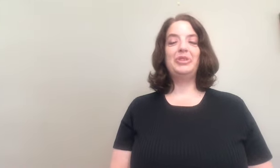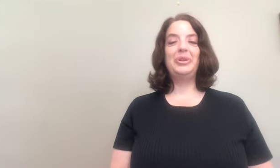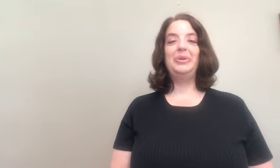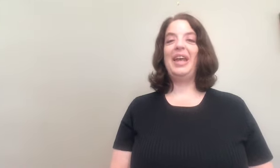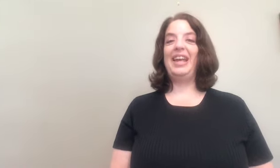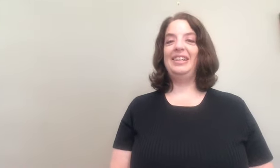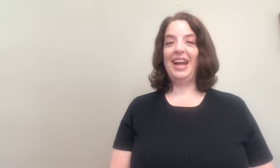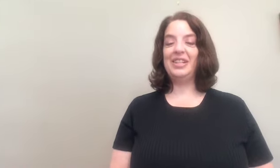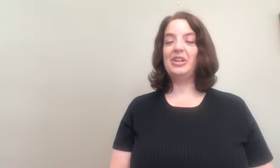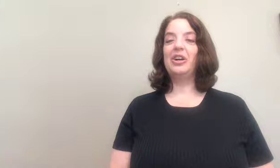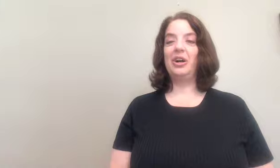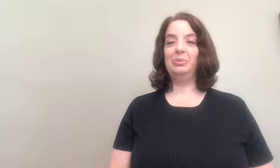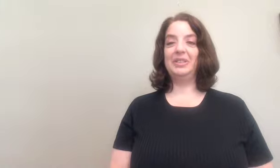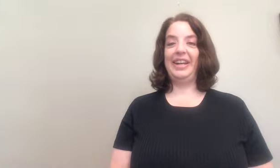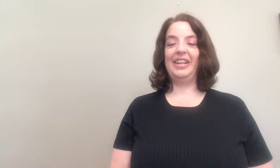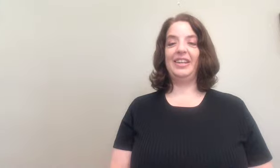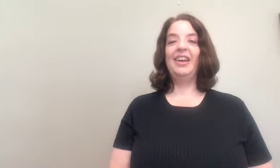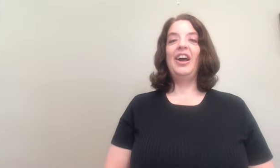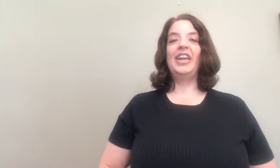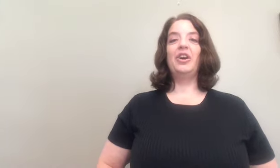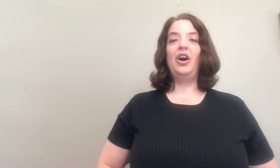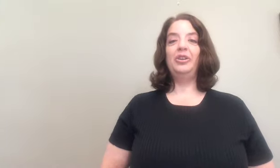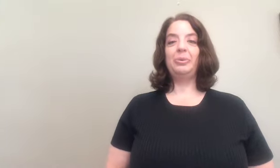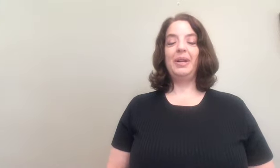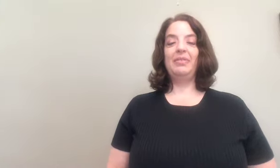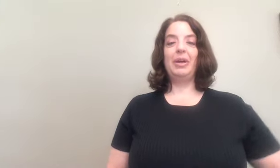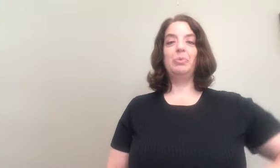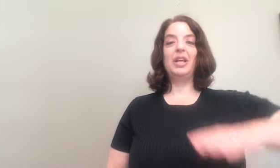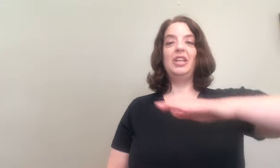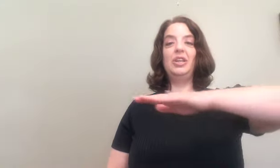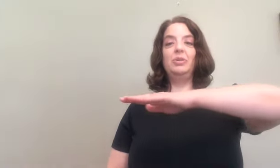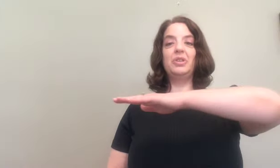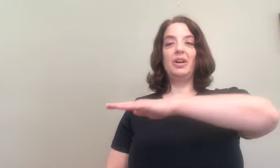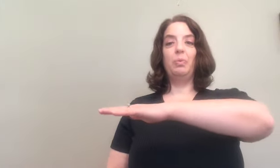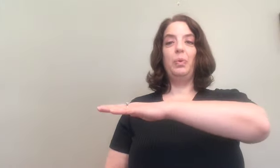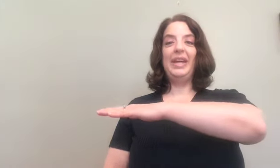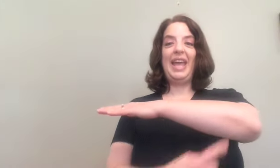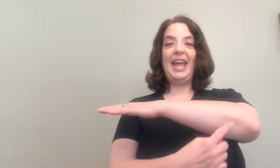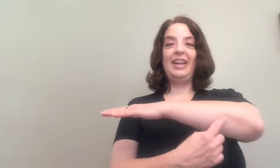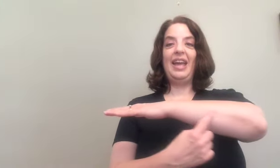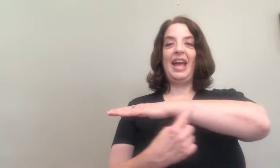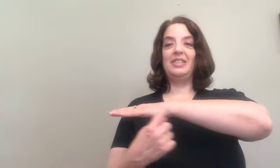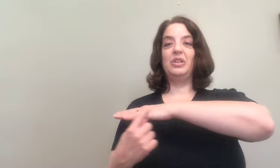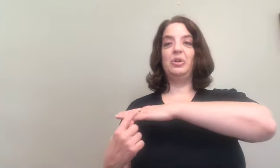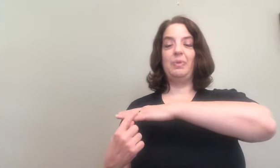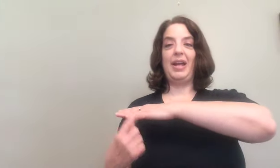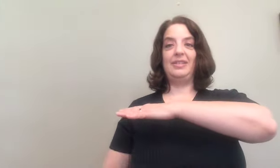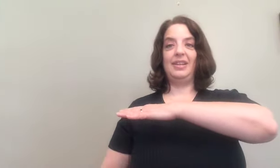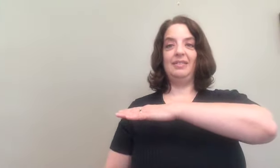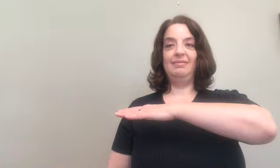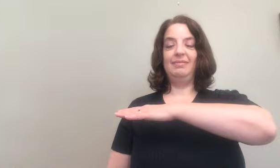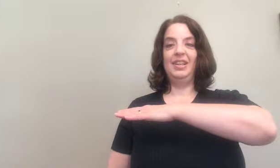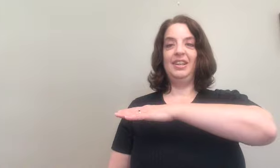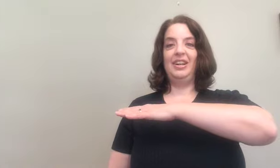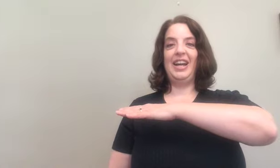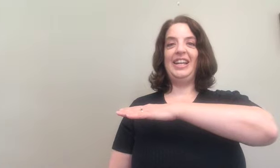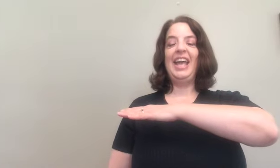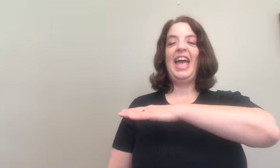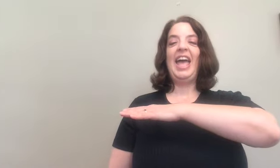afternoon, and night are all related. In all three of them, we're going to use our weak hand as the horizon. All right? And